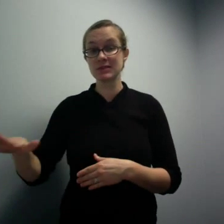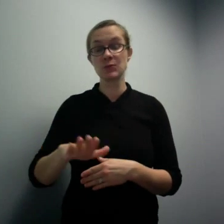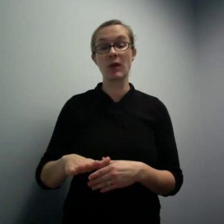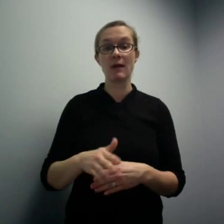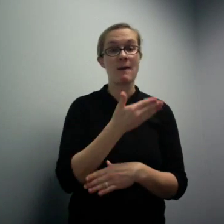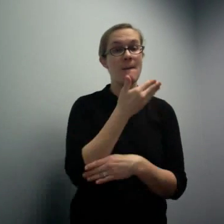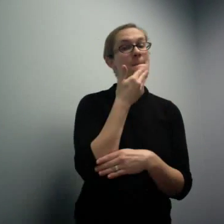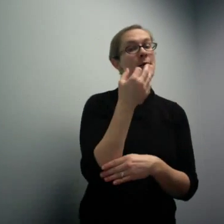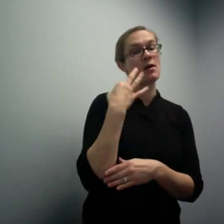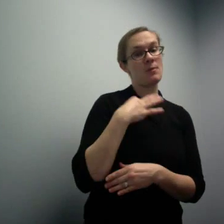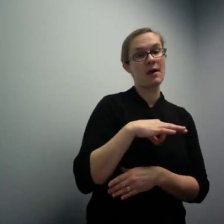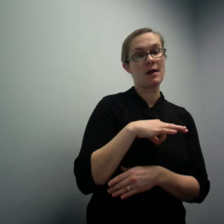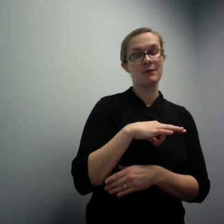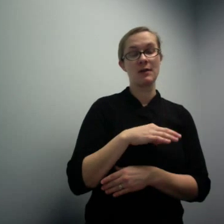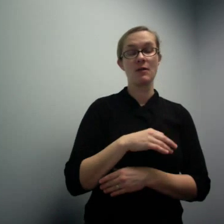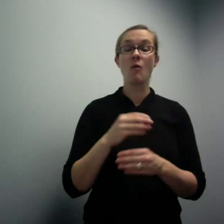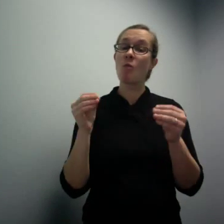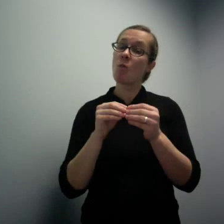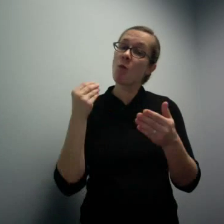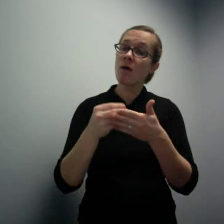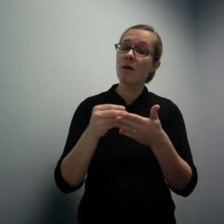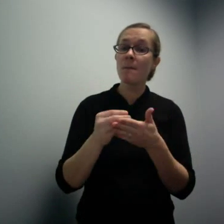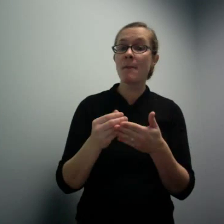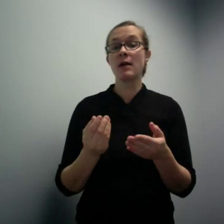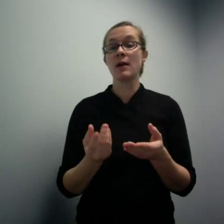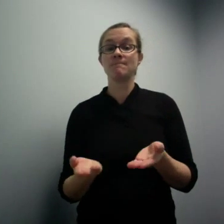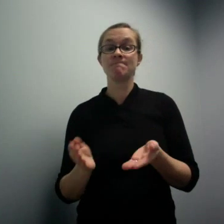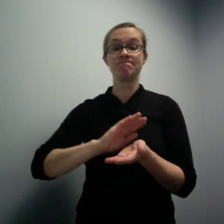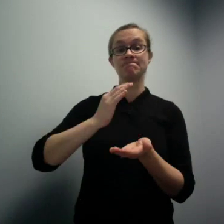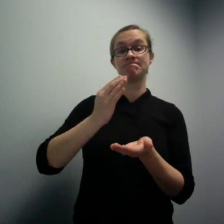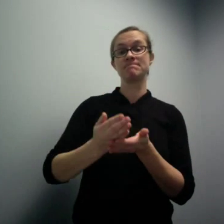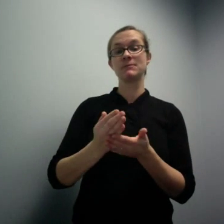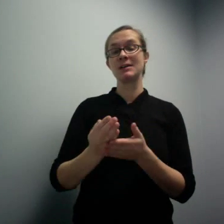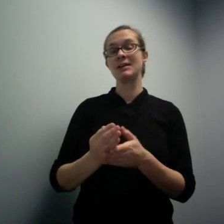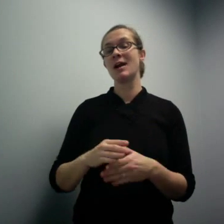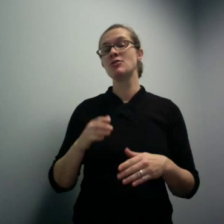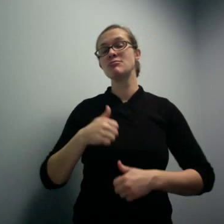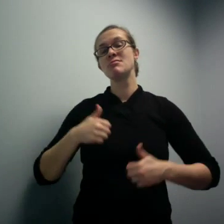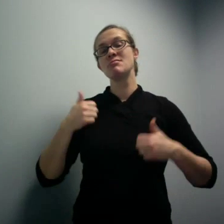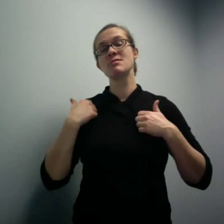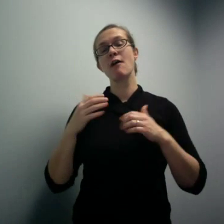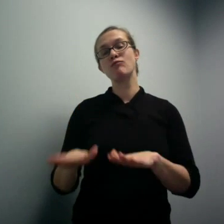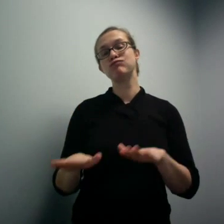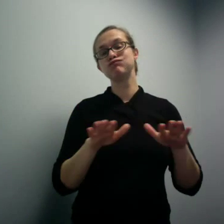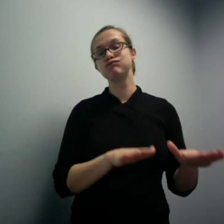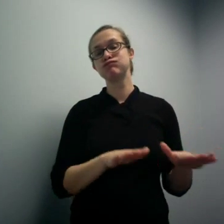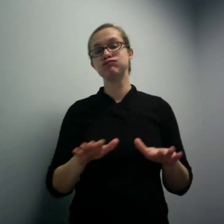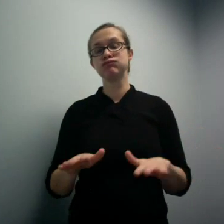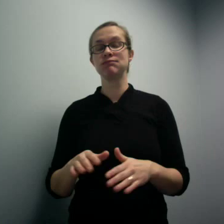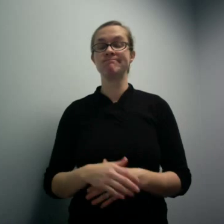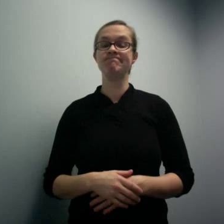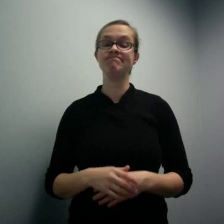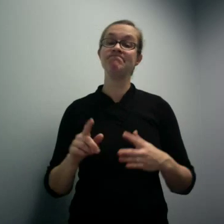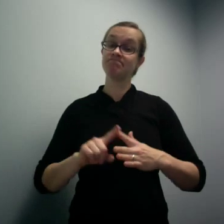and it's going to give you a little more ease in your life. So I started a project called Life Edited at lifeedited.org to further this conversation and to